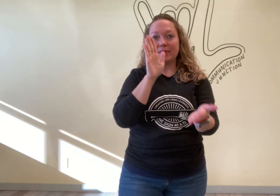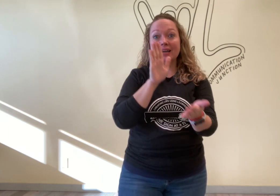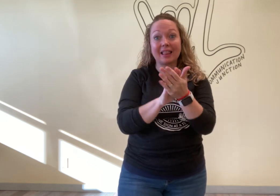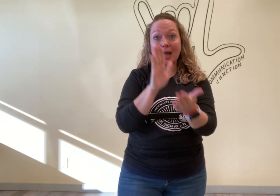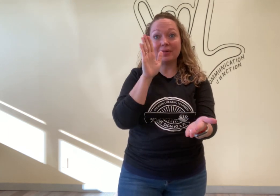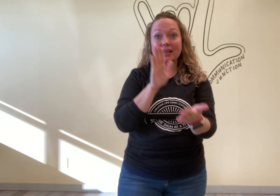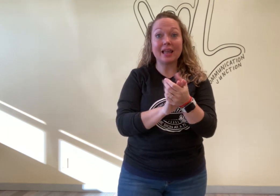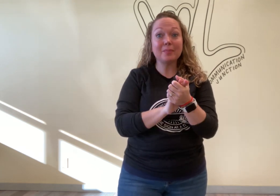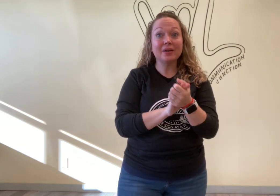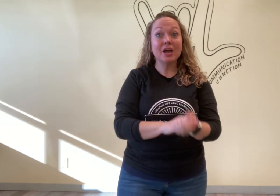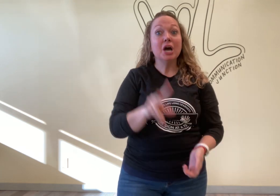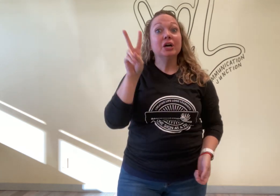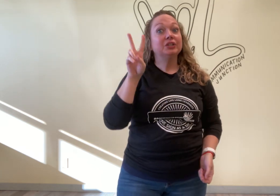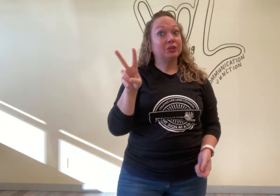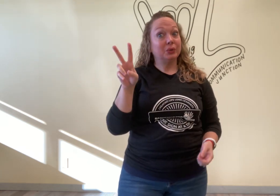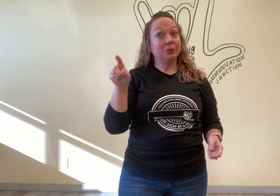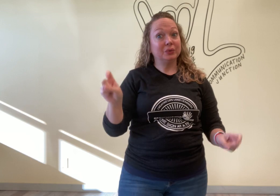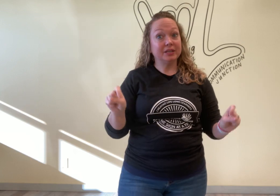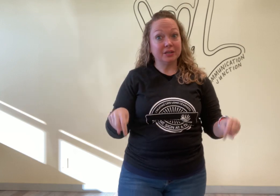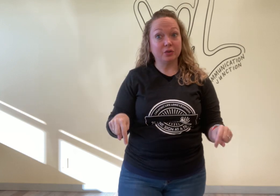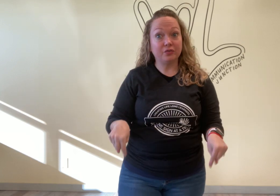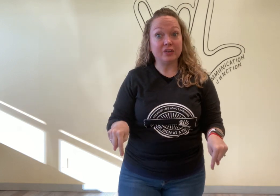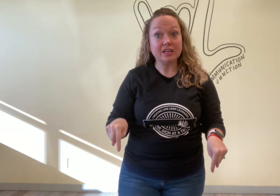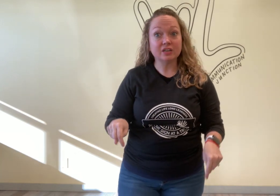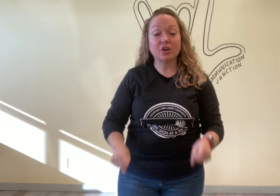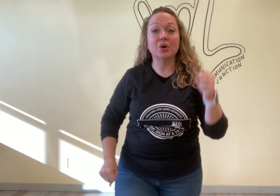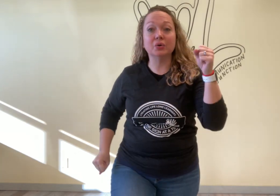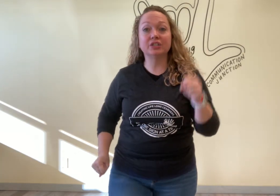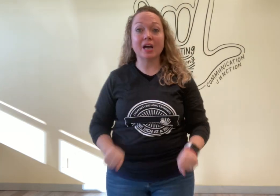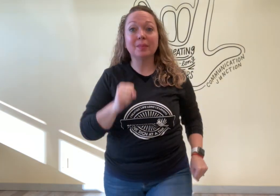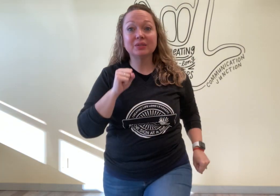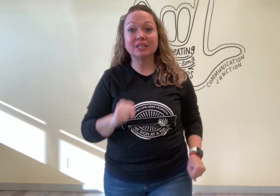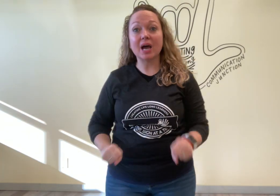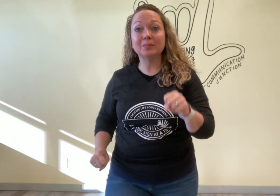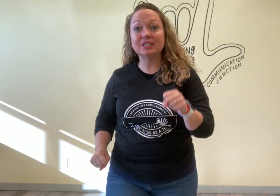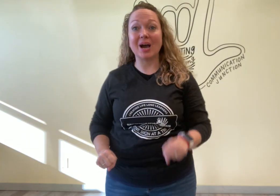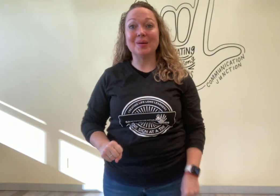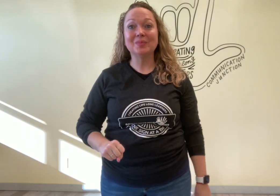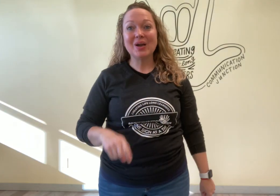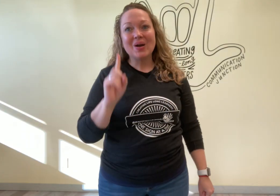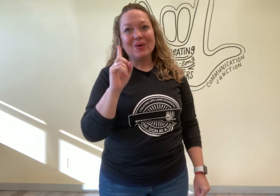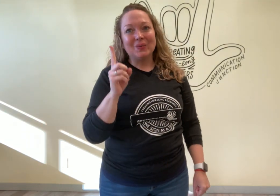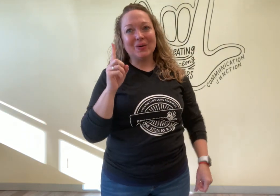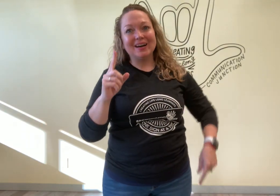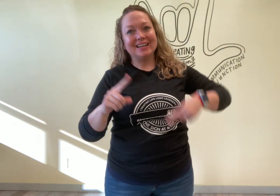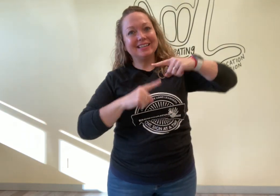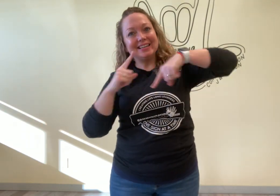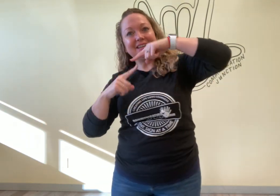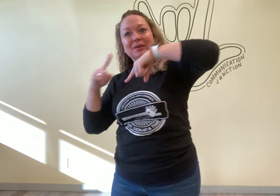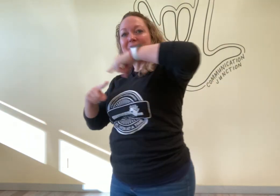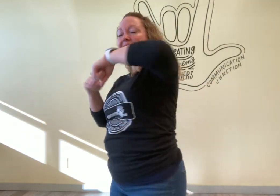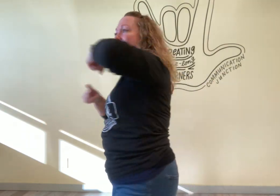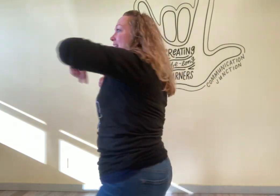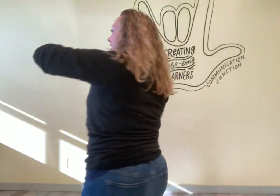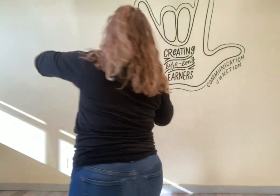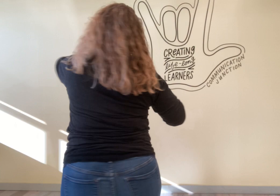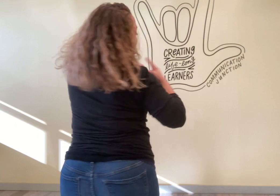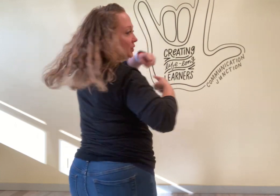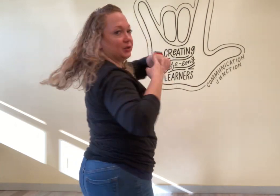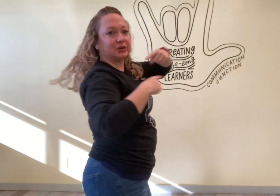clap, clap. 2 little feet go stomp, stomp, stomp. One little body